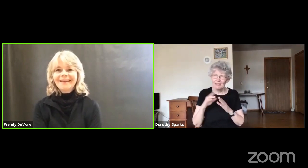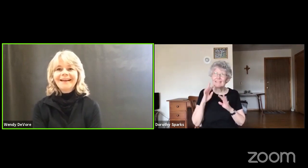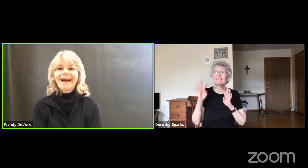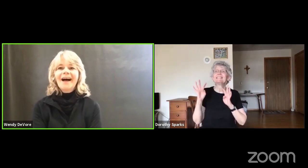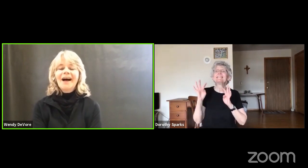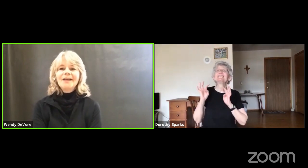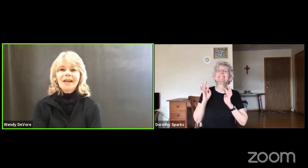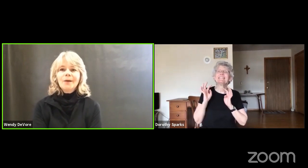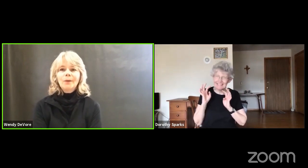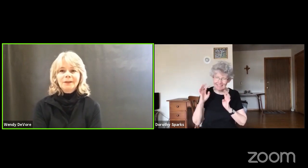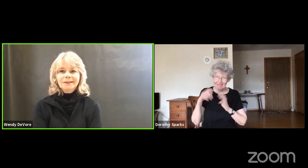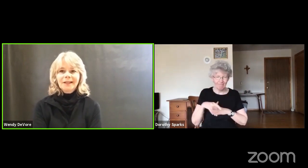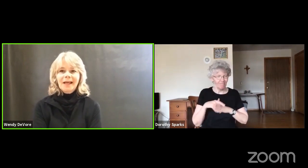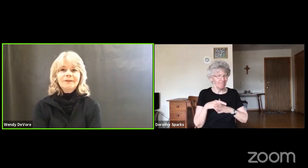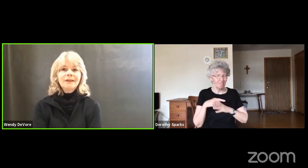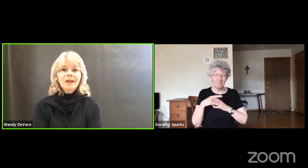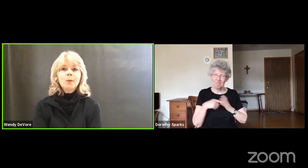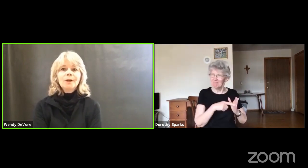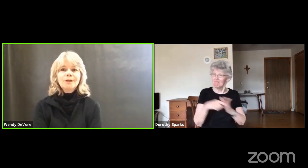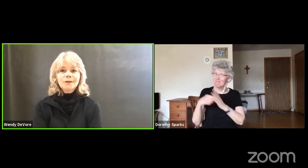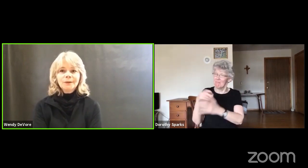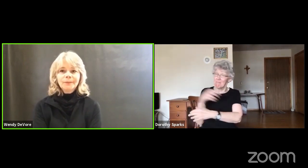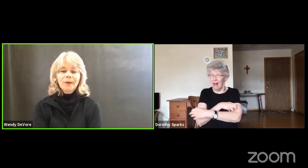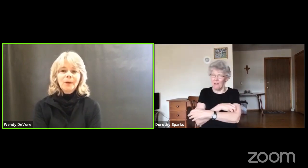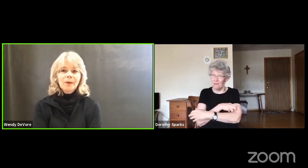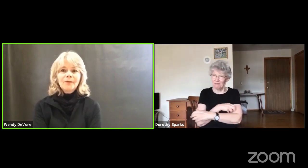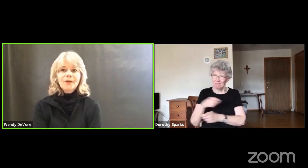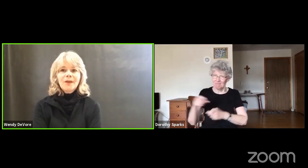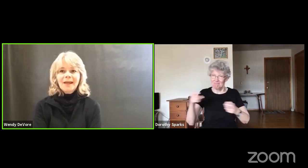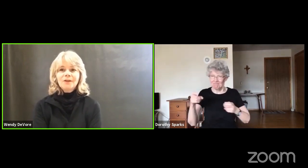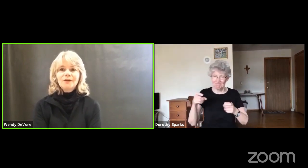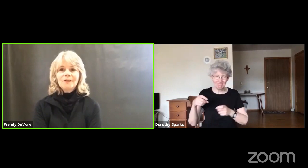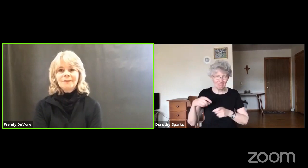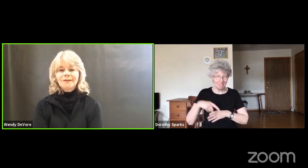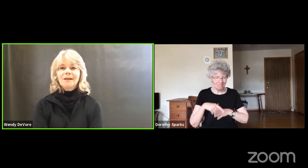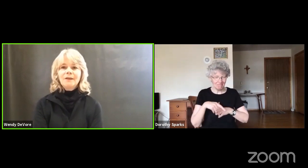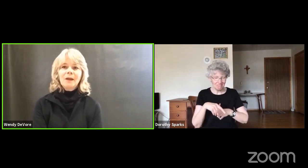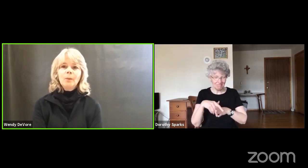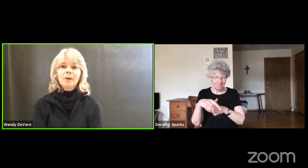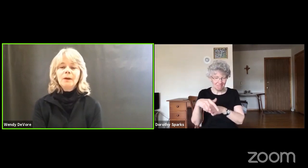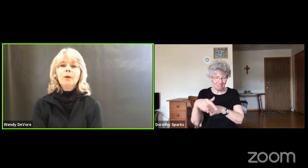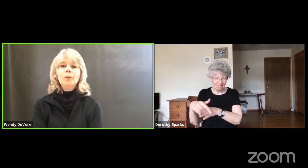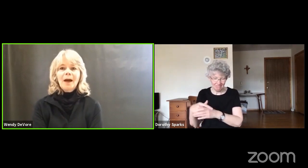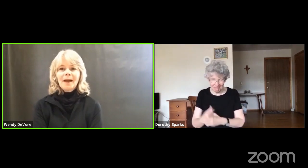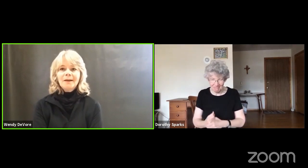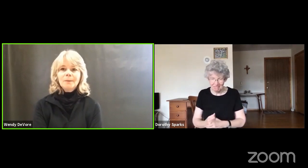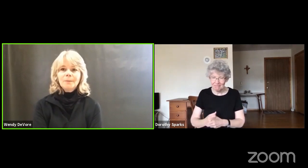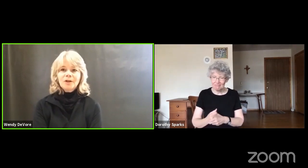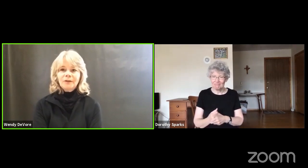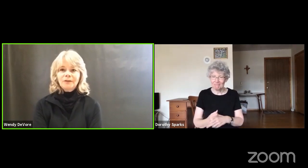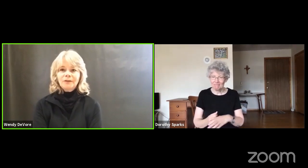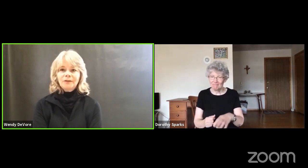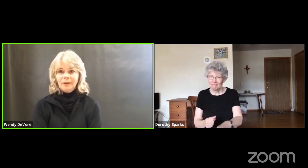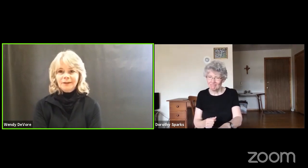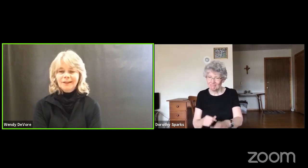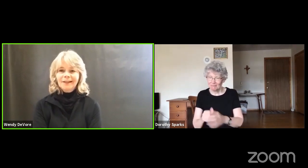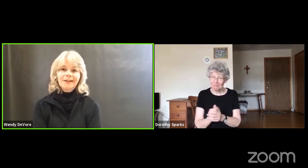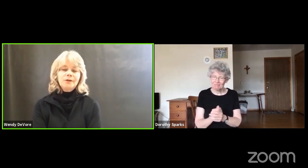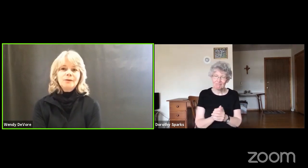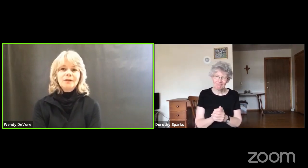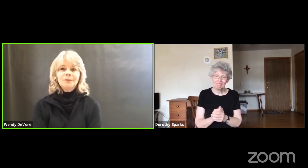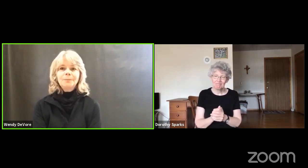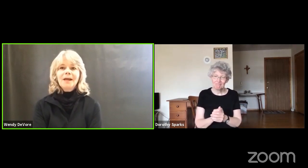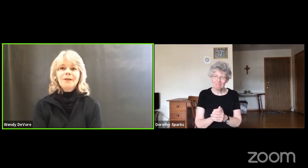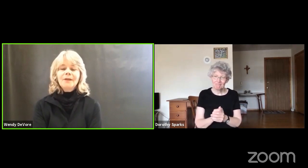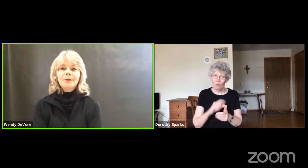ride on a horse, as a king would do. Whenever they entered the city, they would ride a majestic horse